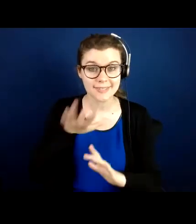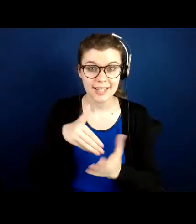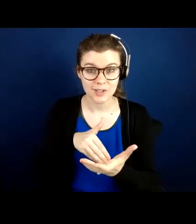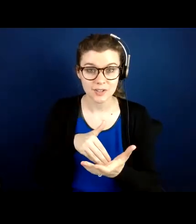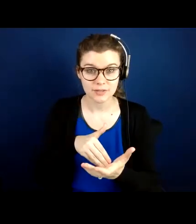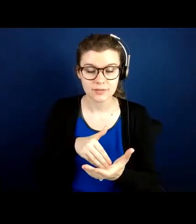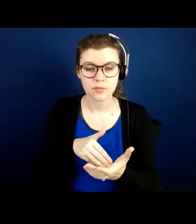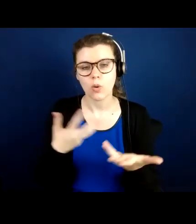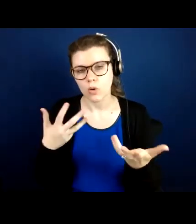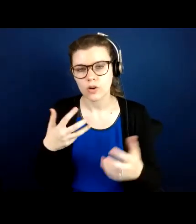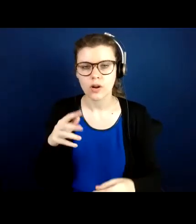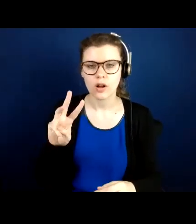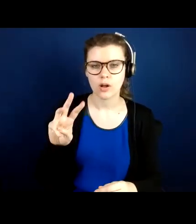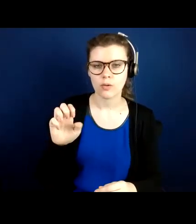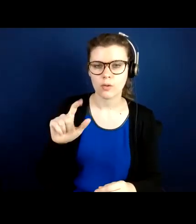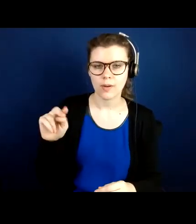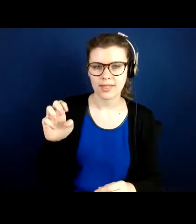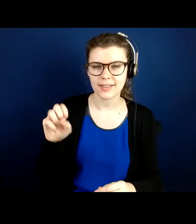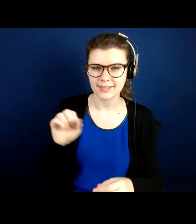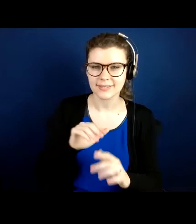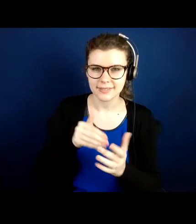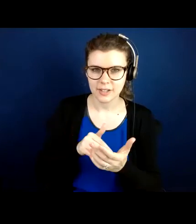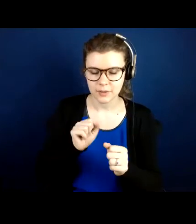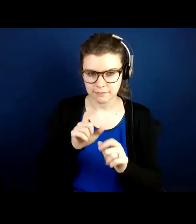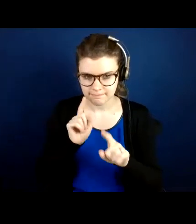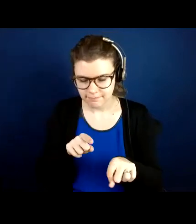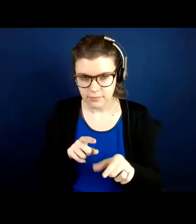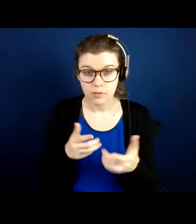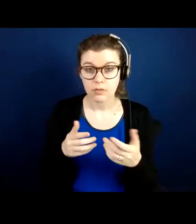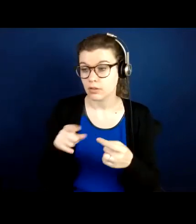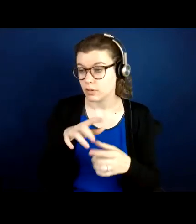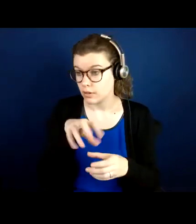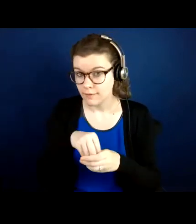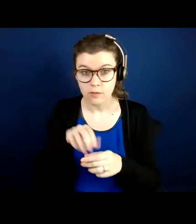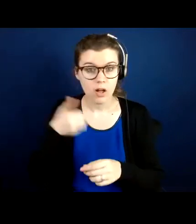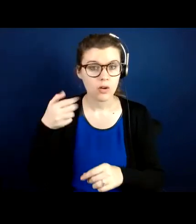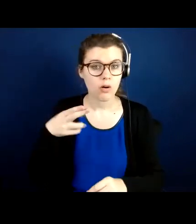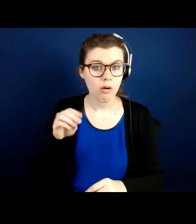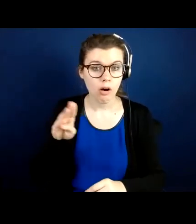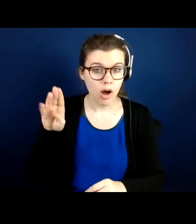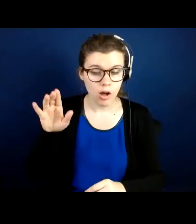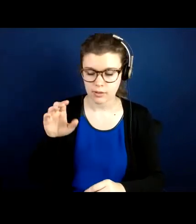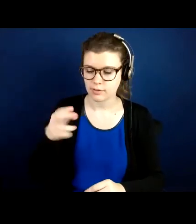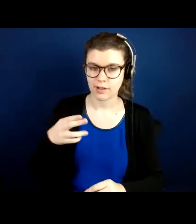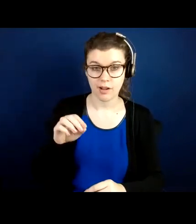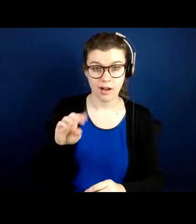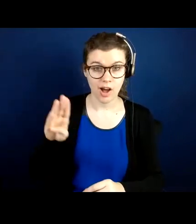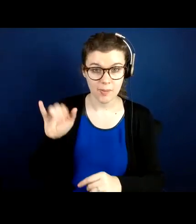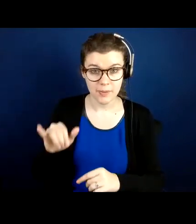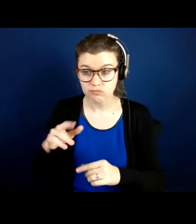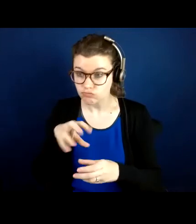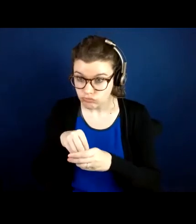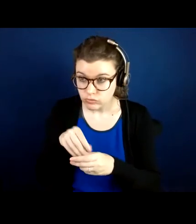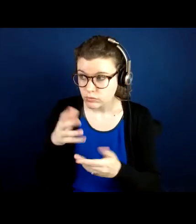or wellness centers, getting them involved in extracurricular activities, finding out things that they